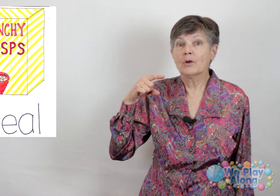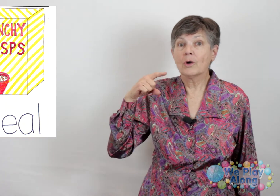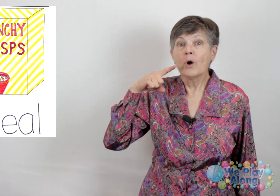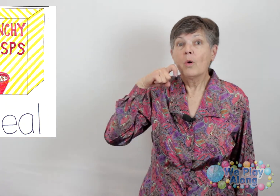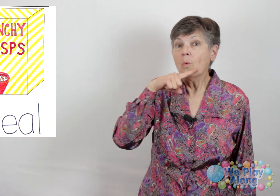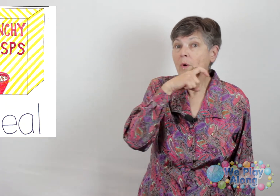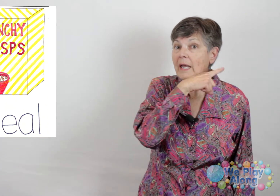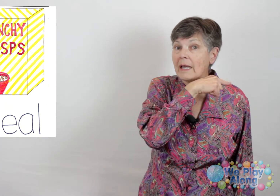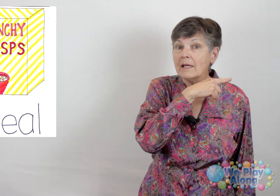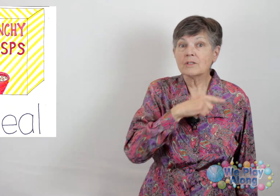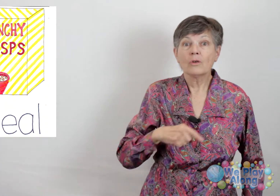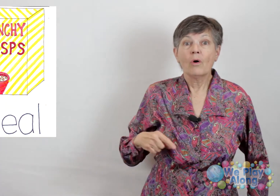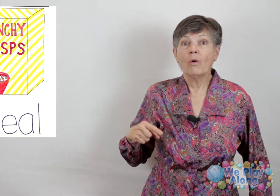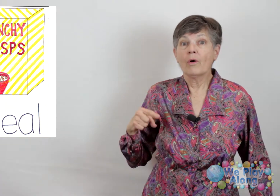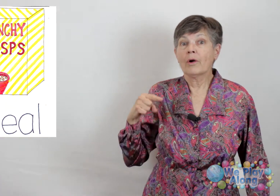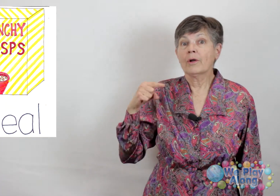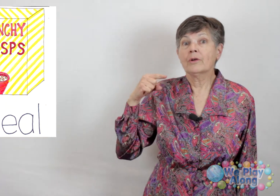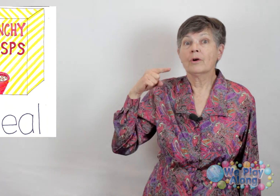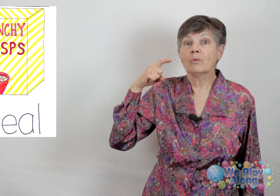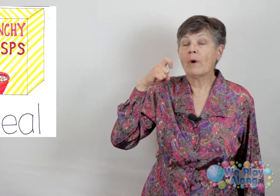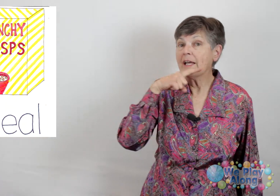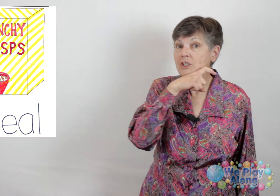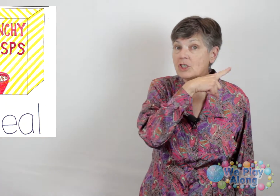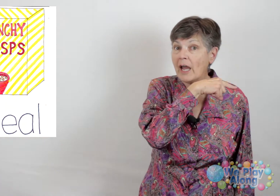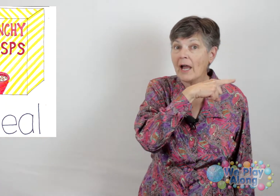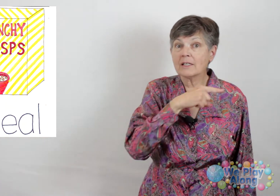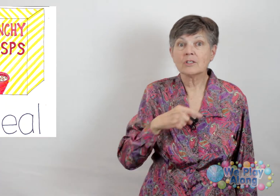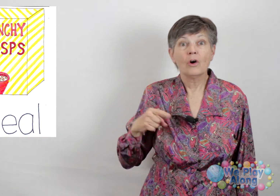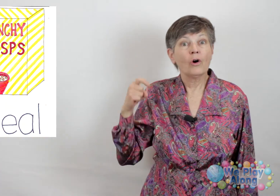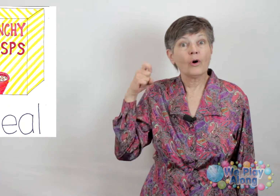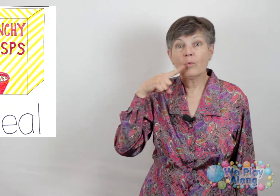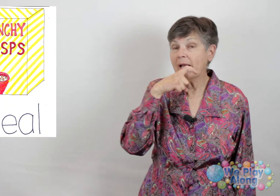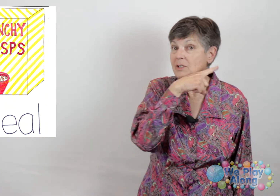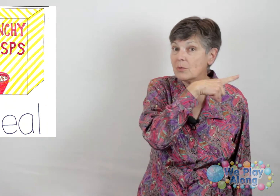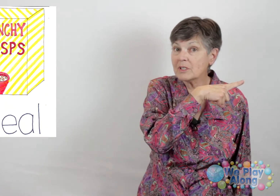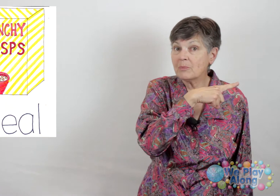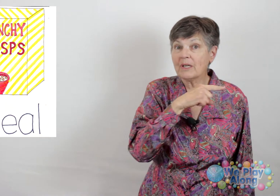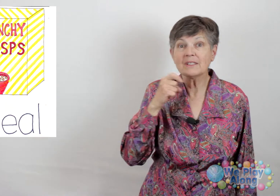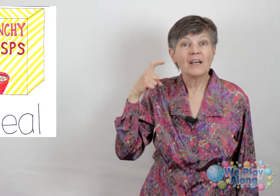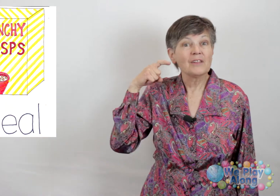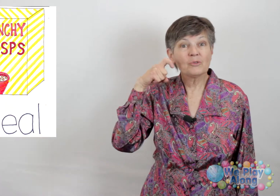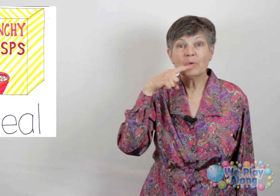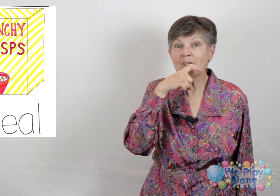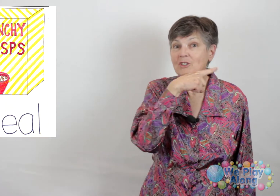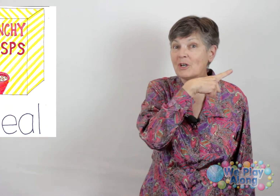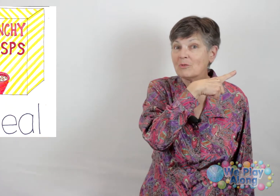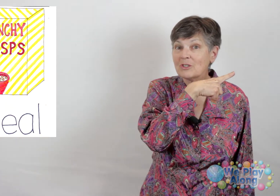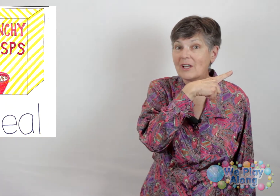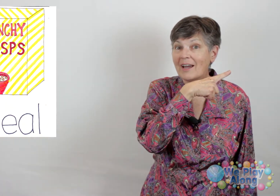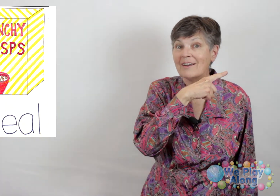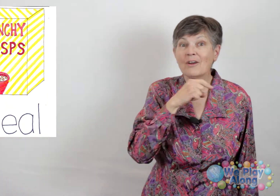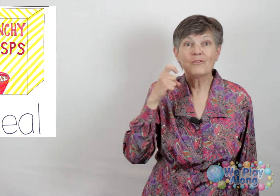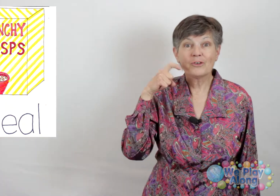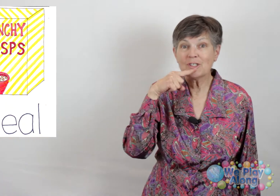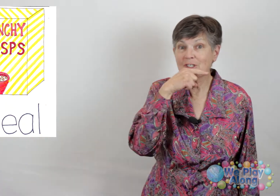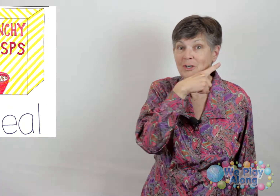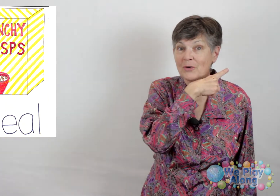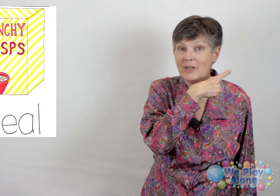your Wheaties or your Rice Chex or Rice Krispies. This would be the general sign for